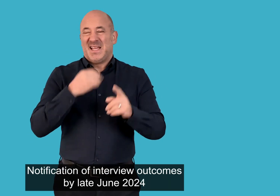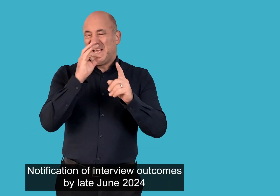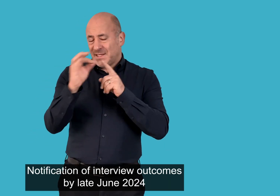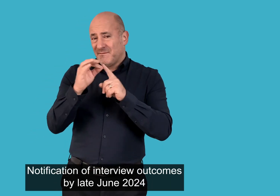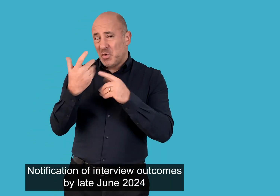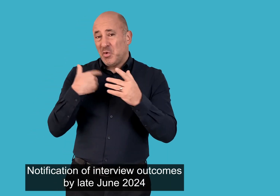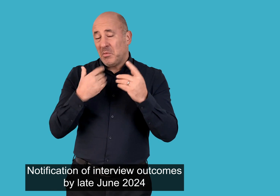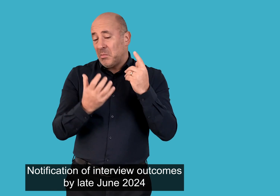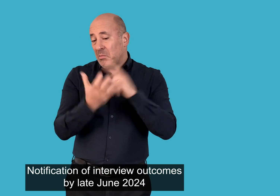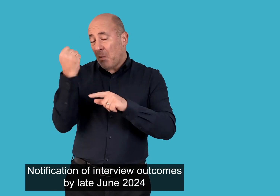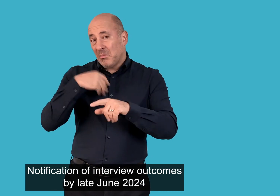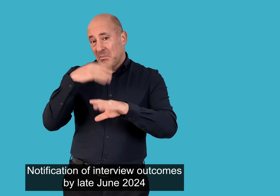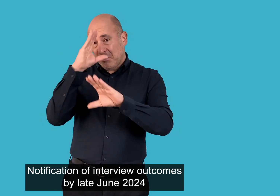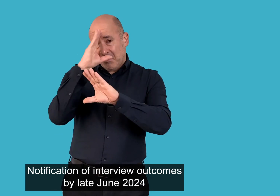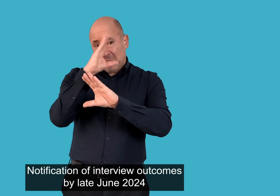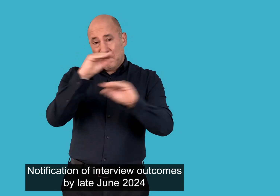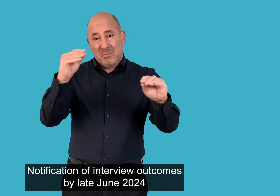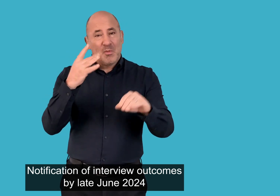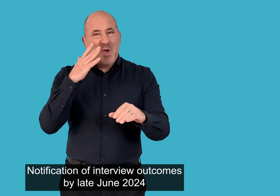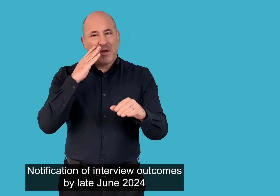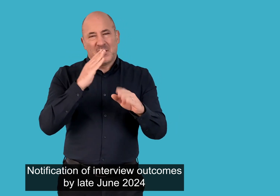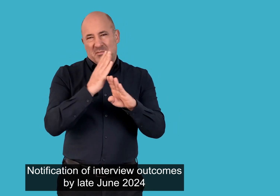Notification of interview outcomes by late June 2024.